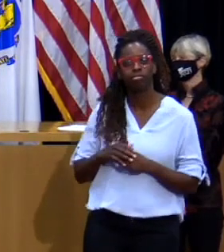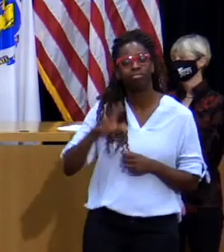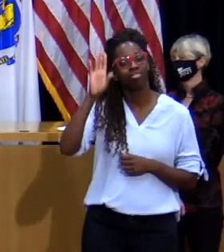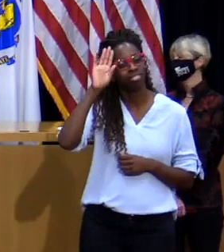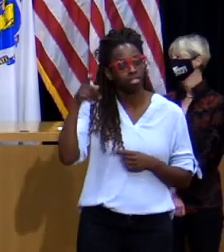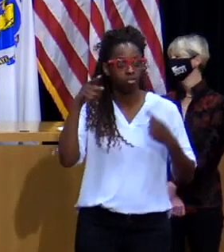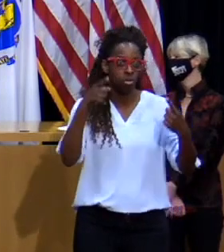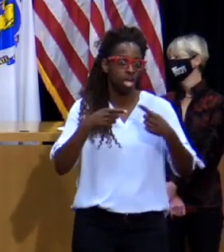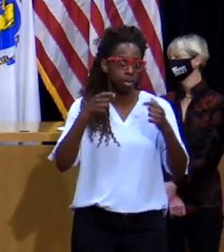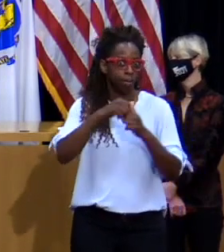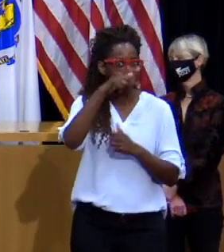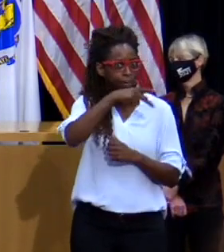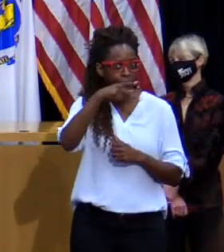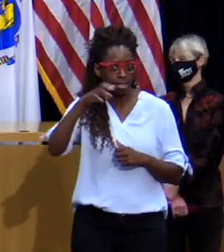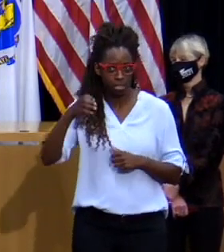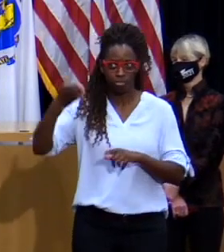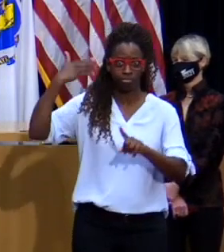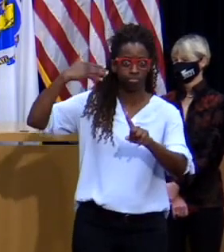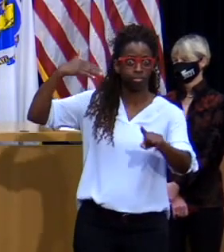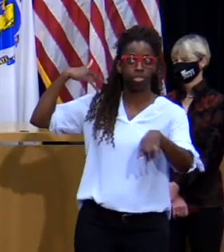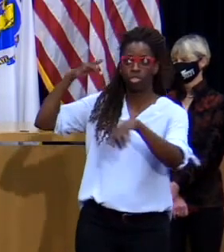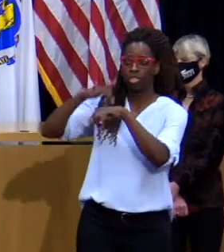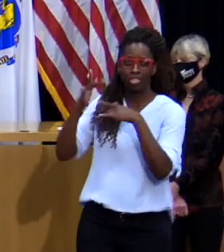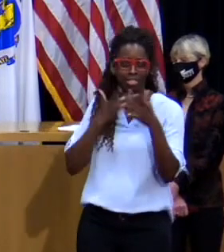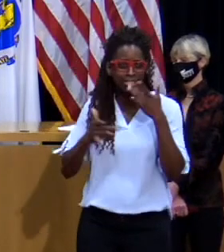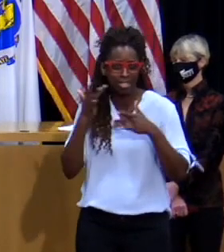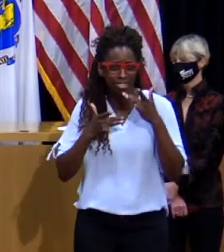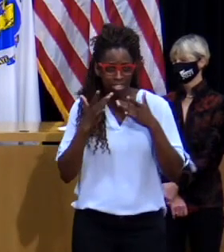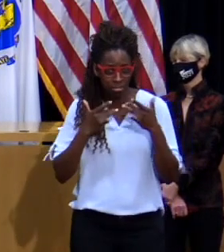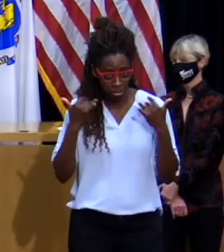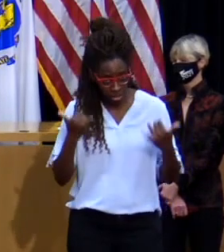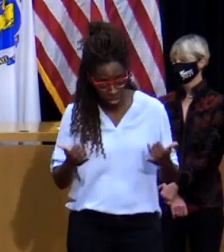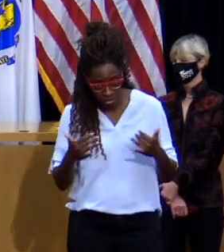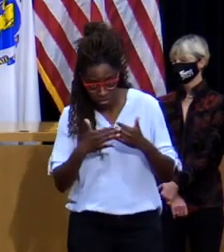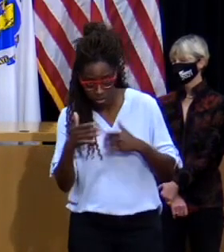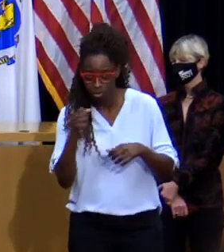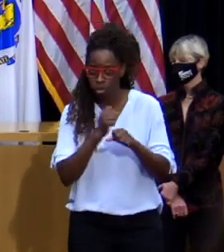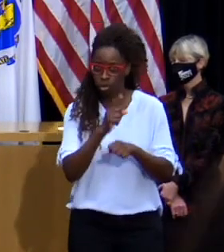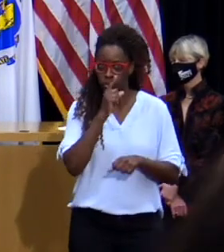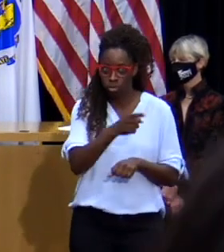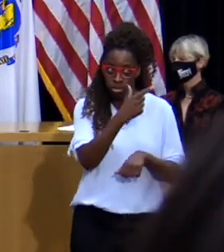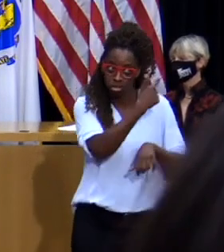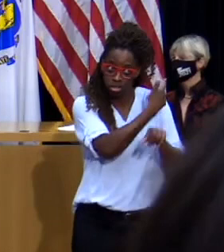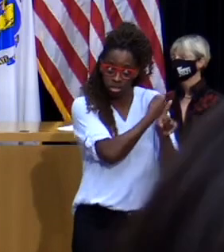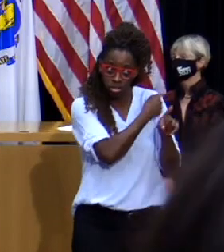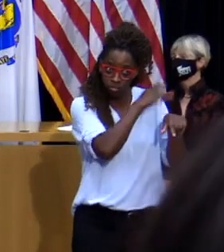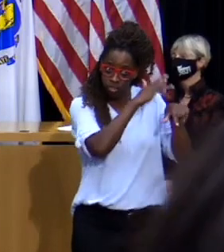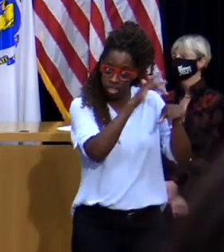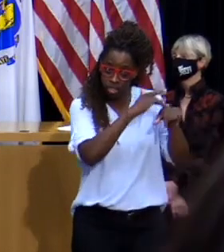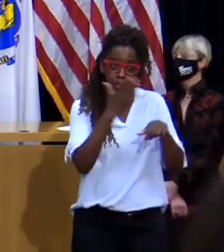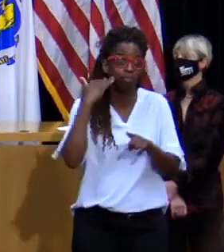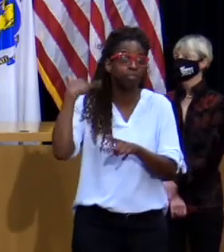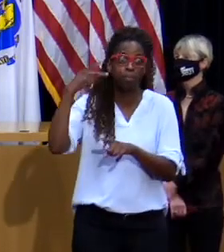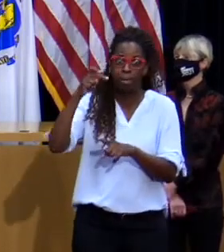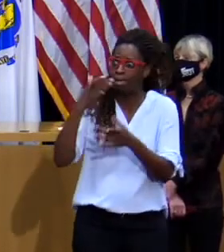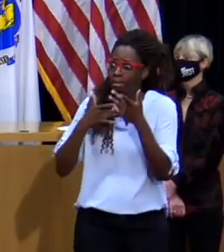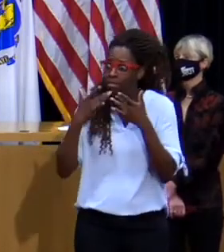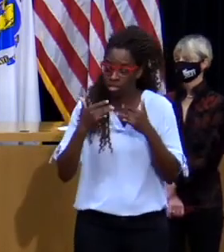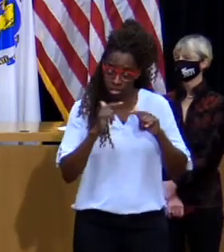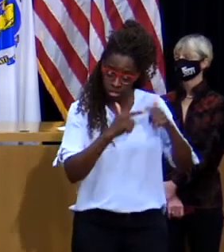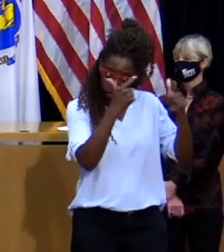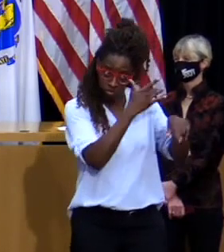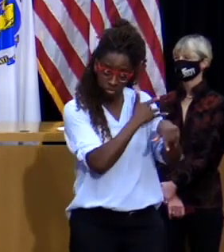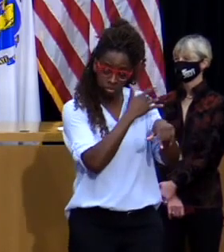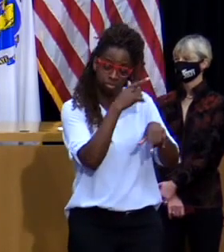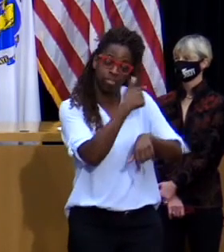the pandemic. How do we make sure that we have enough coming in? Is the state's going to be fighting for it? So in terms of things like needles and syringes